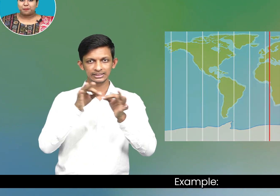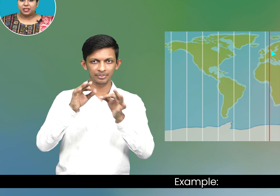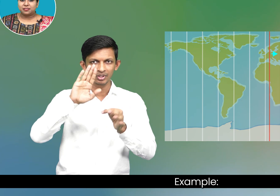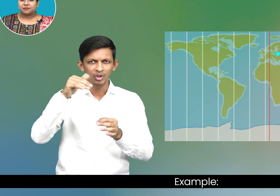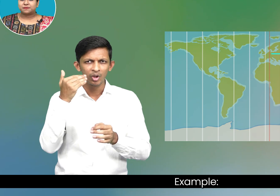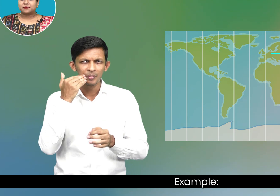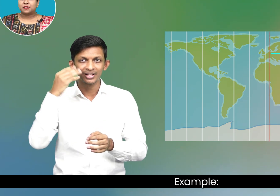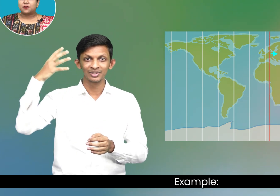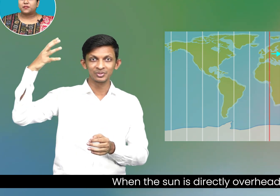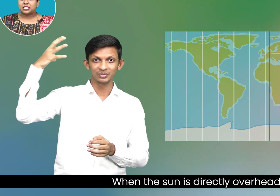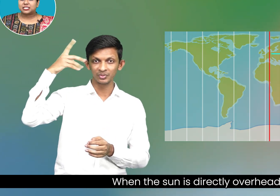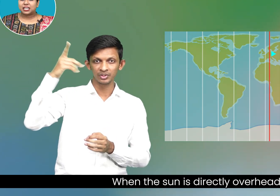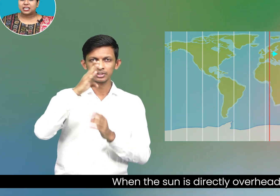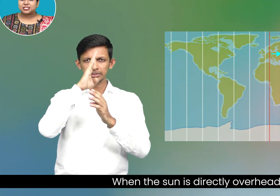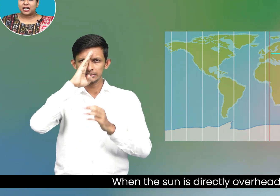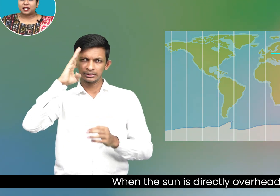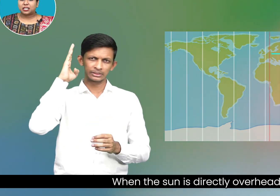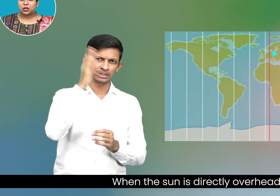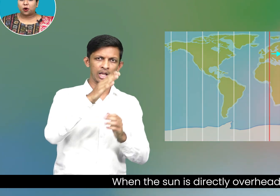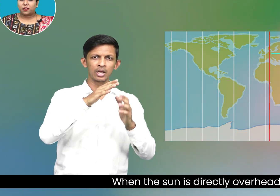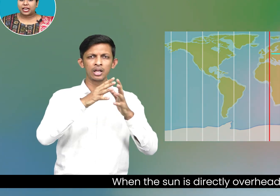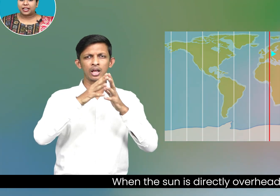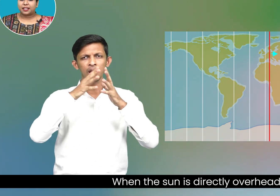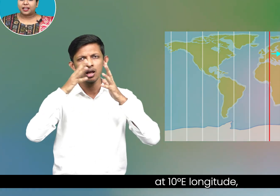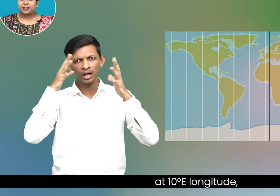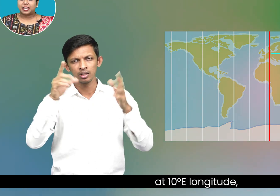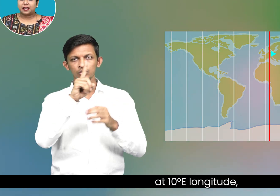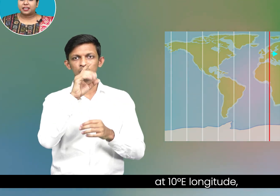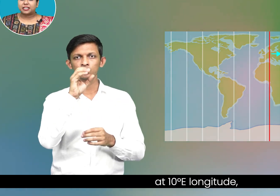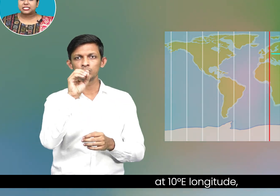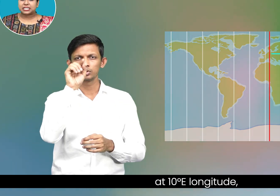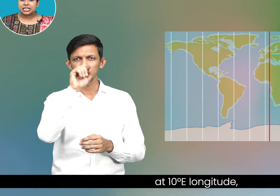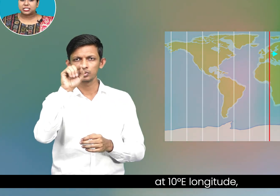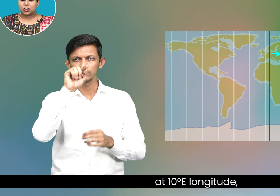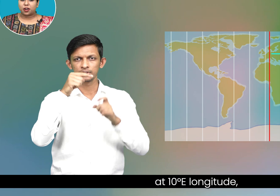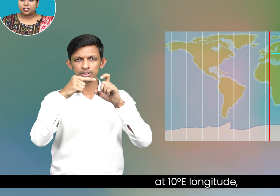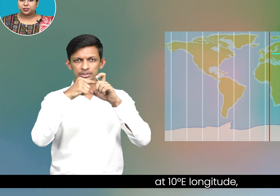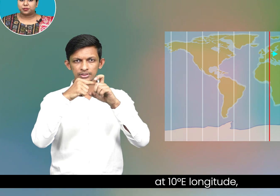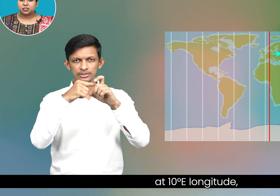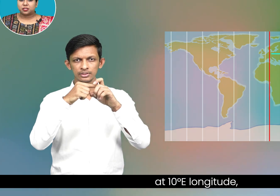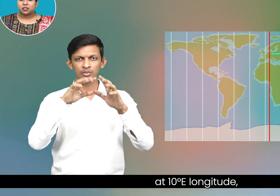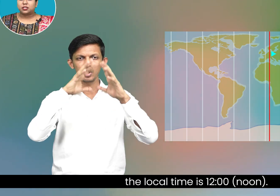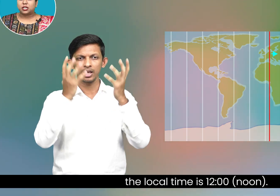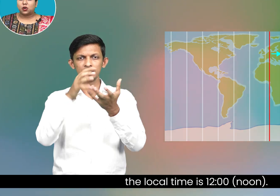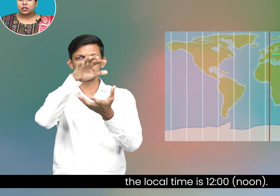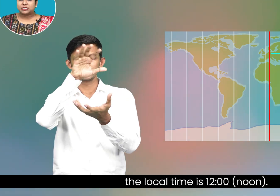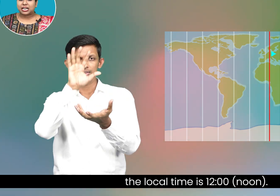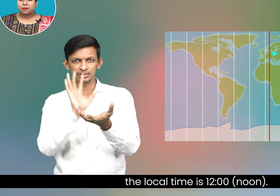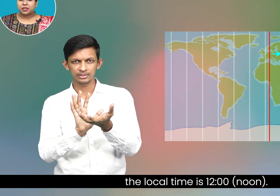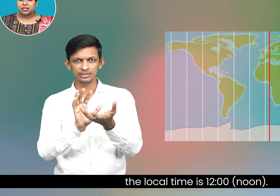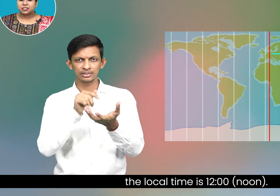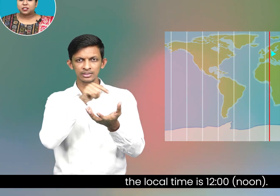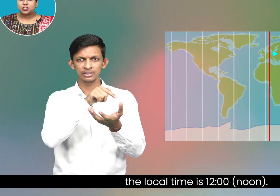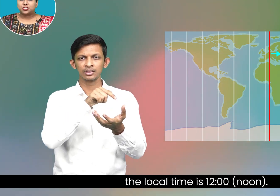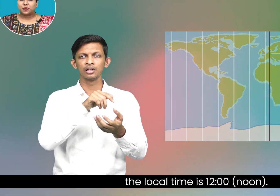Example, when the sun is directly overhead at 10 degrees east longitude, the local